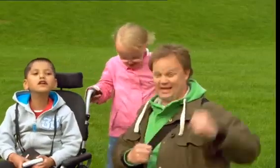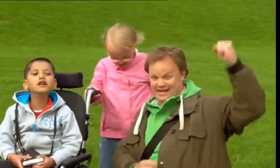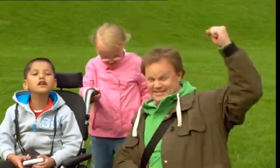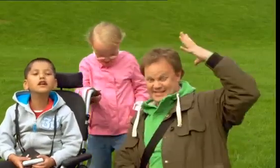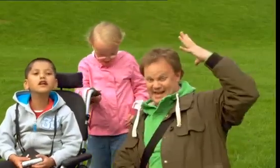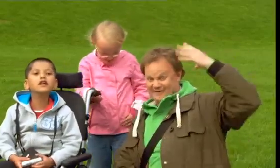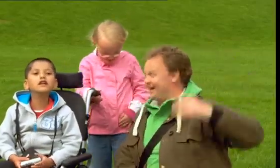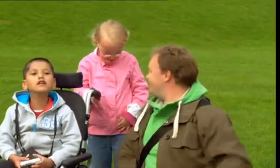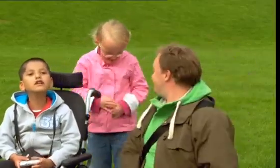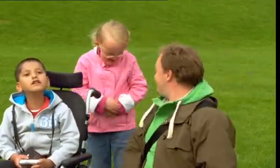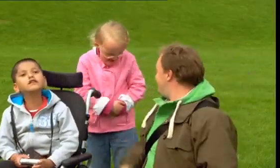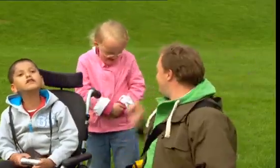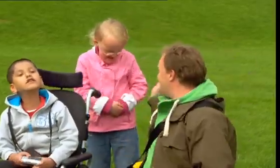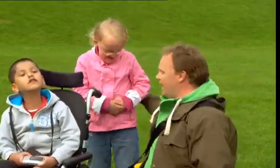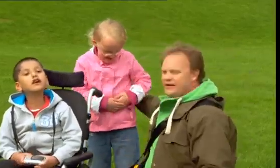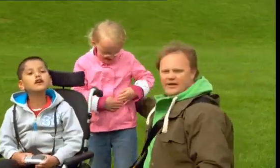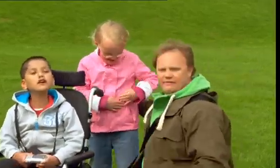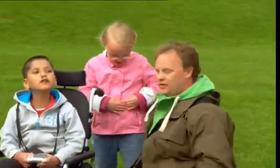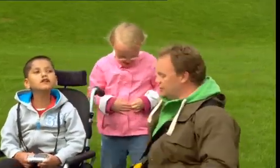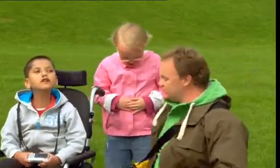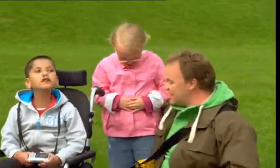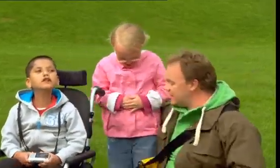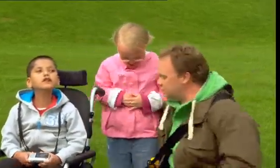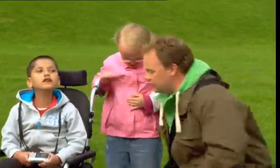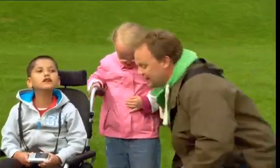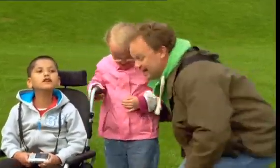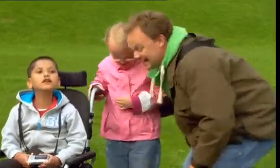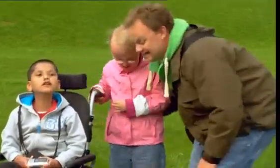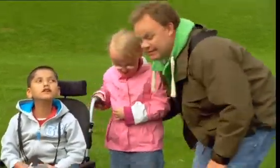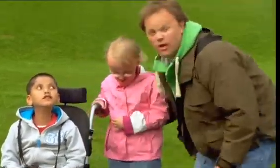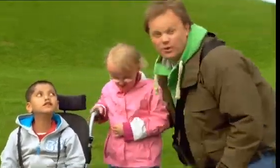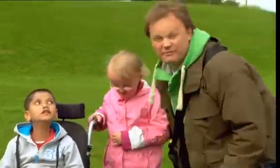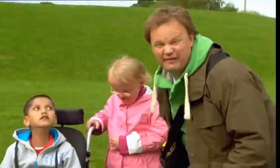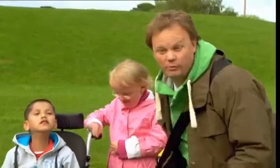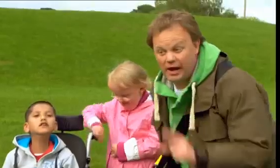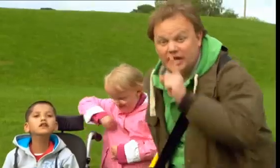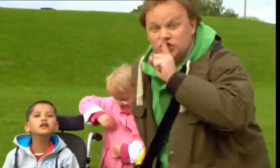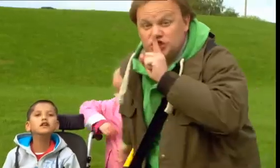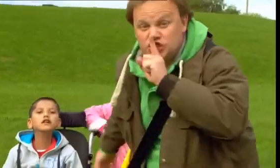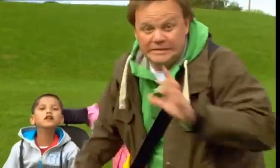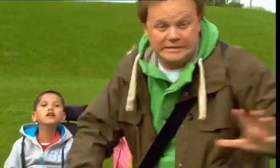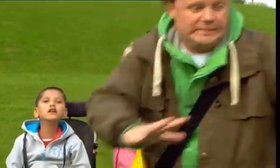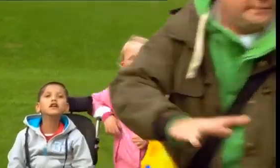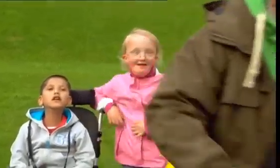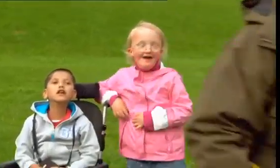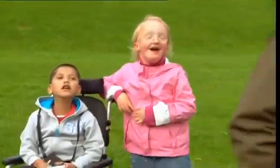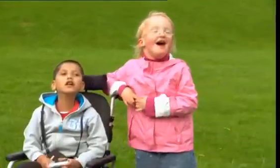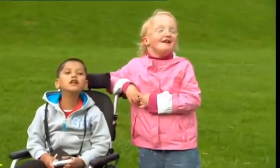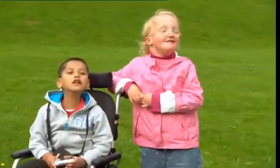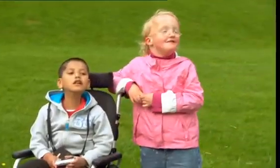a shower. Woo! I'm going to go and have a look. You stay here, you two. That's it. Be very quiet. Okay.